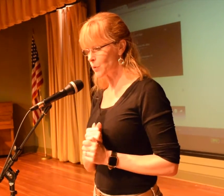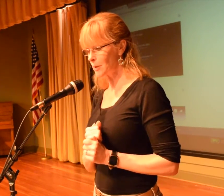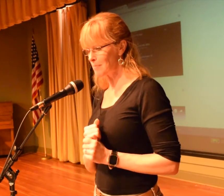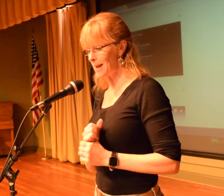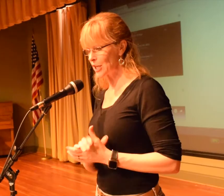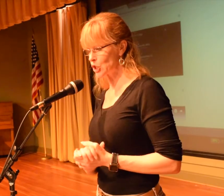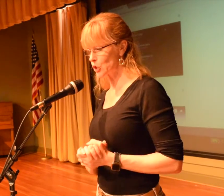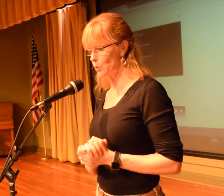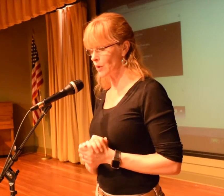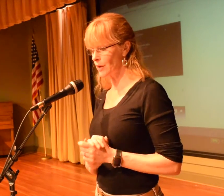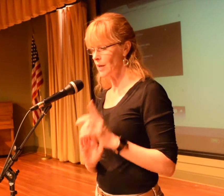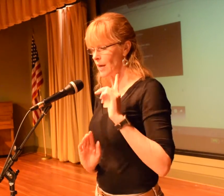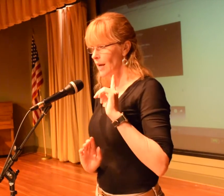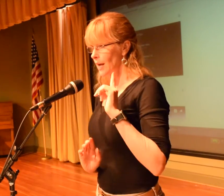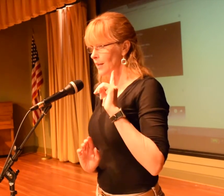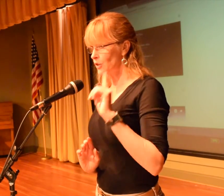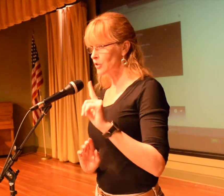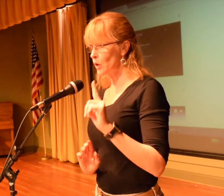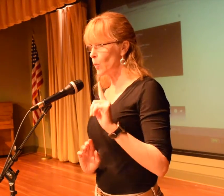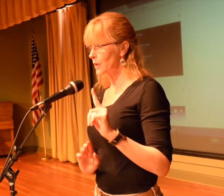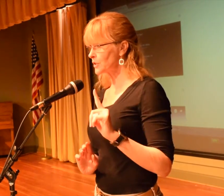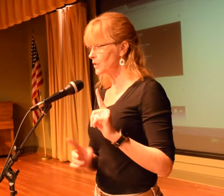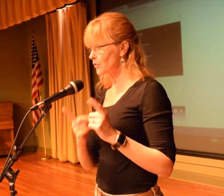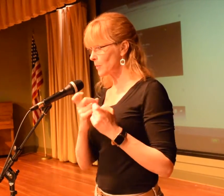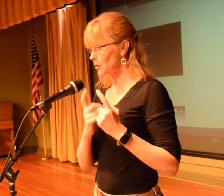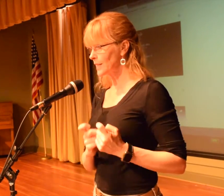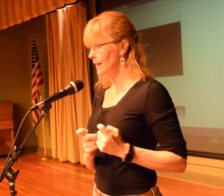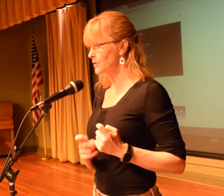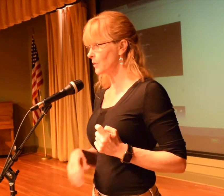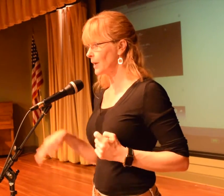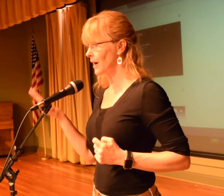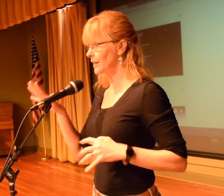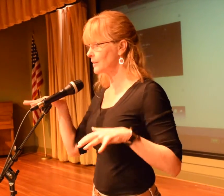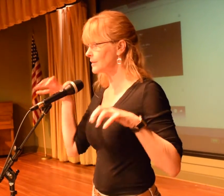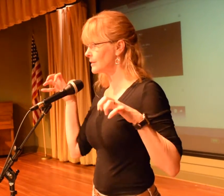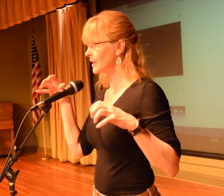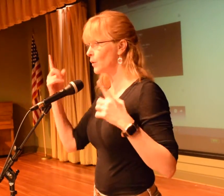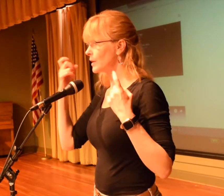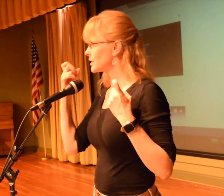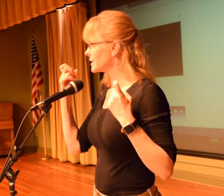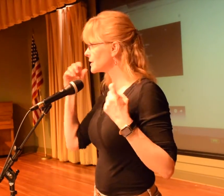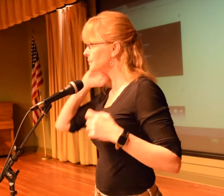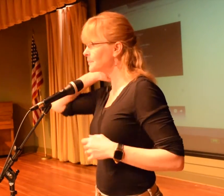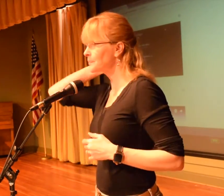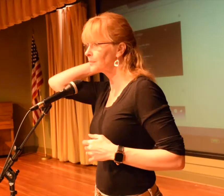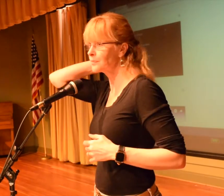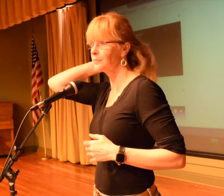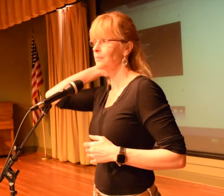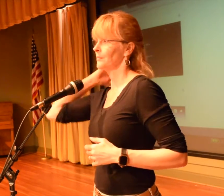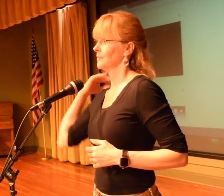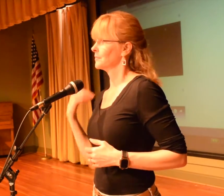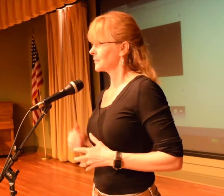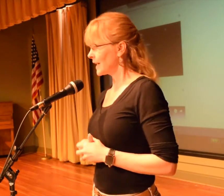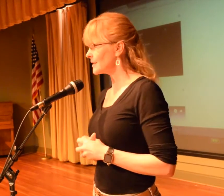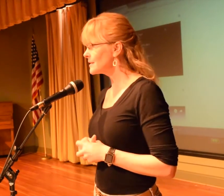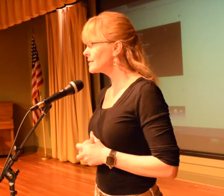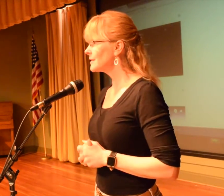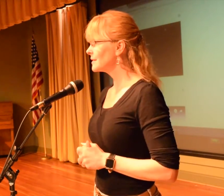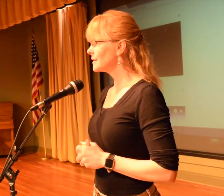want to make sure there's no questions from your test, from the audience. Any questions? Yes.